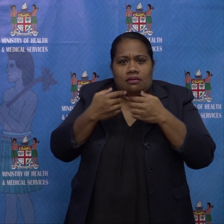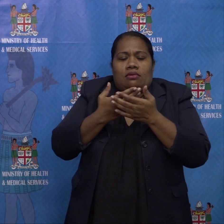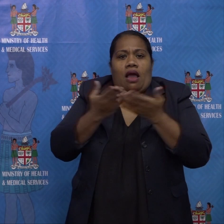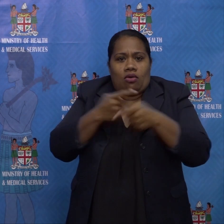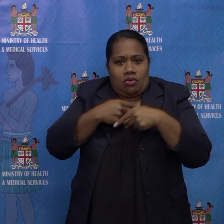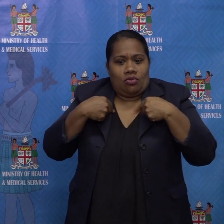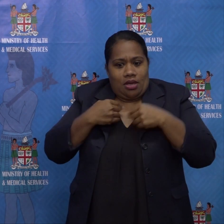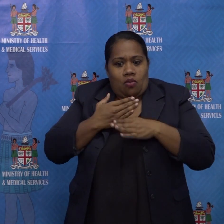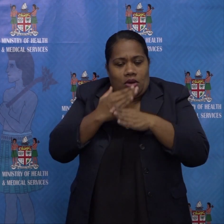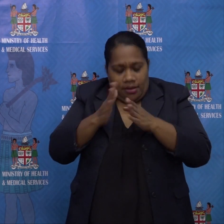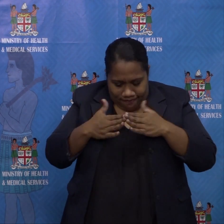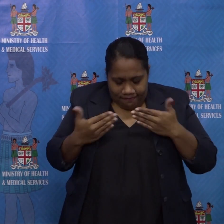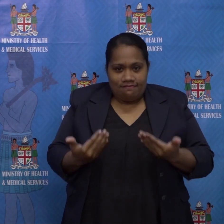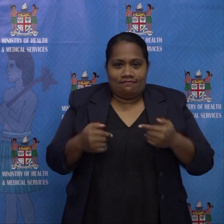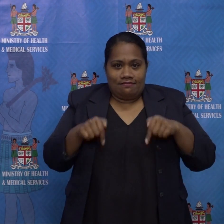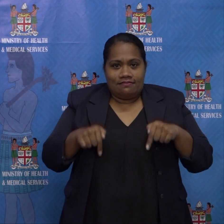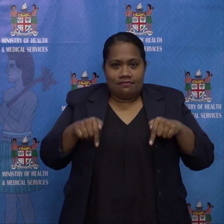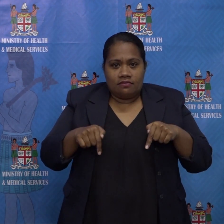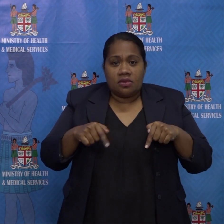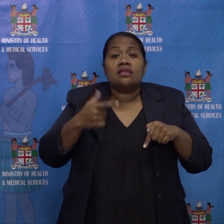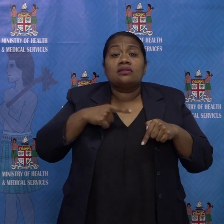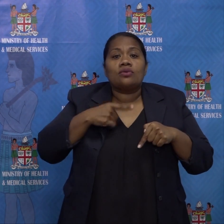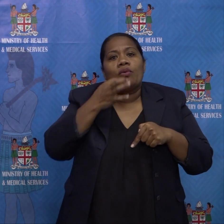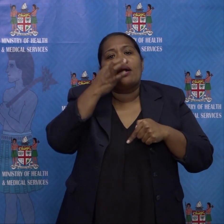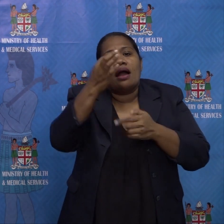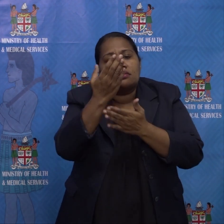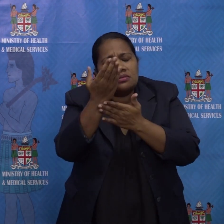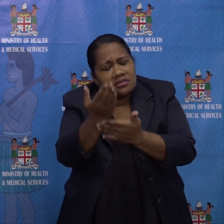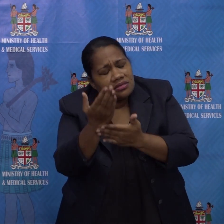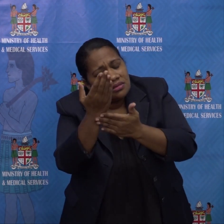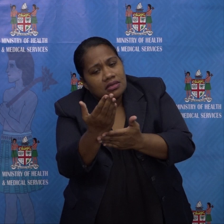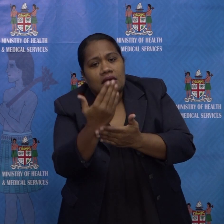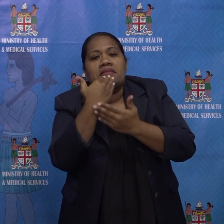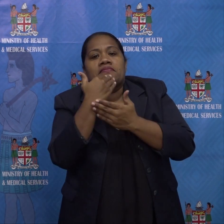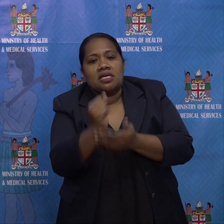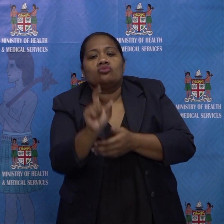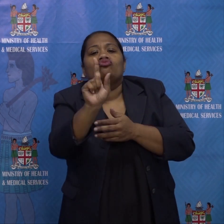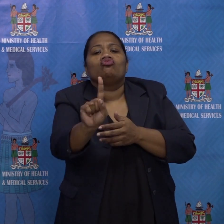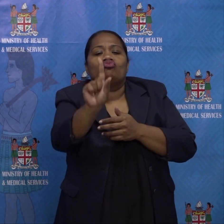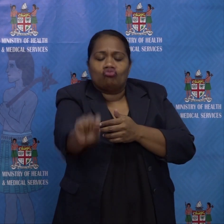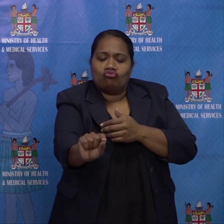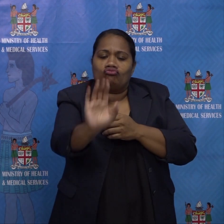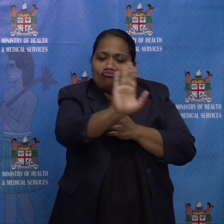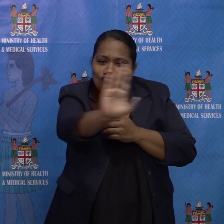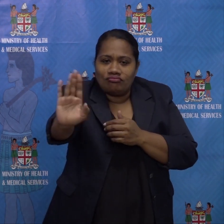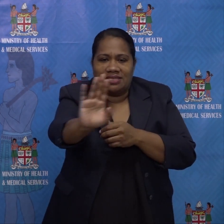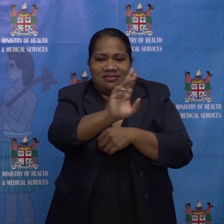now. So that's why we really plead with you in the community. Please do your part. Thank you.